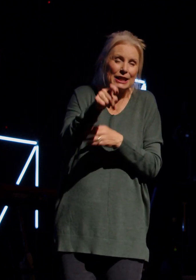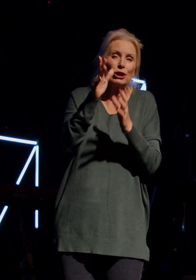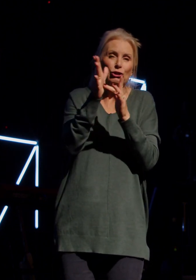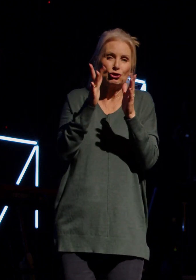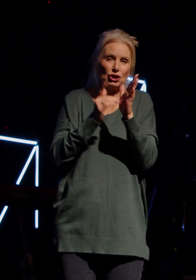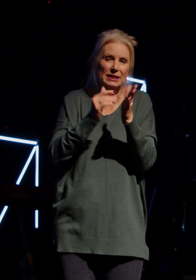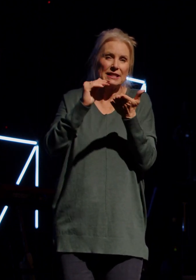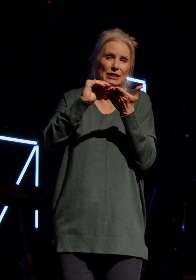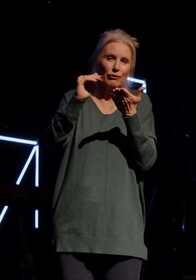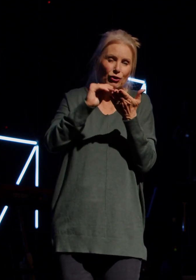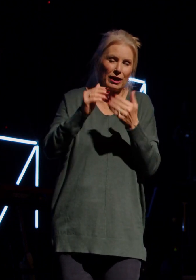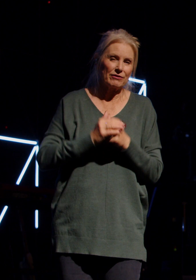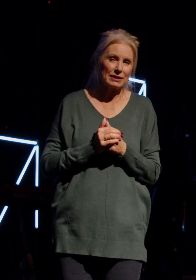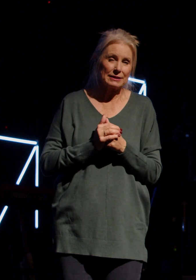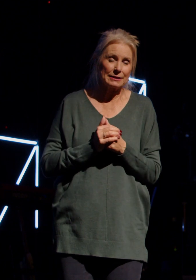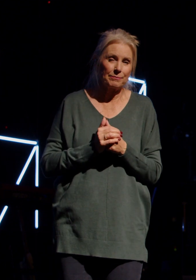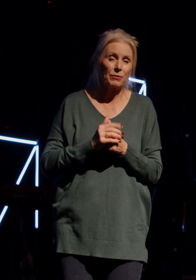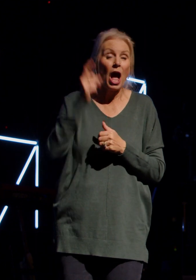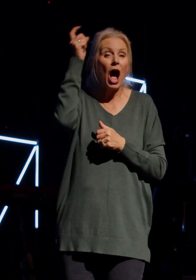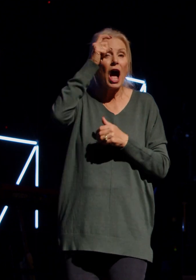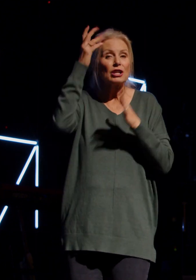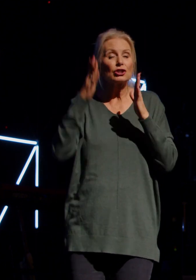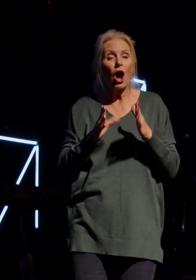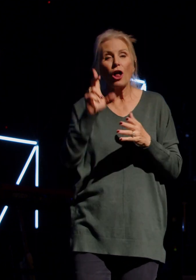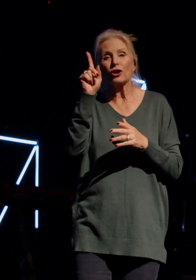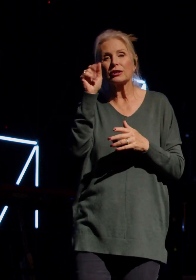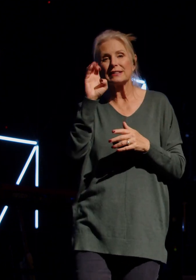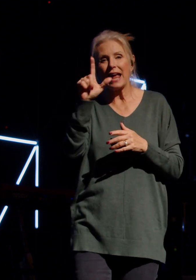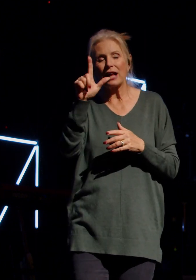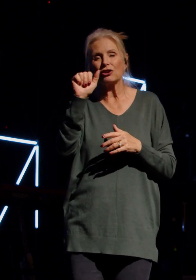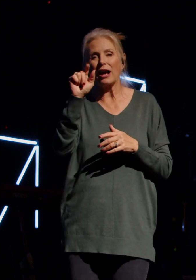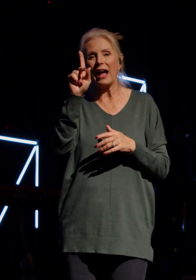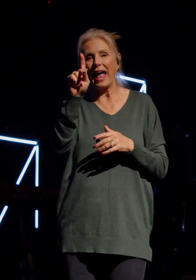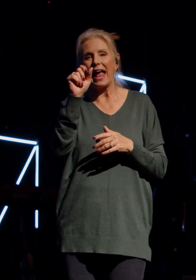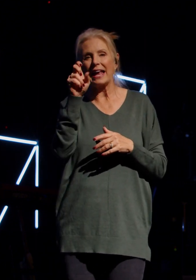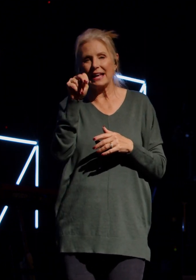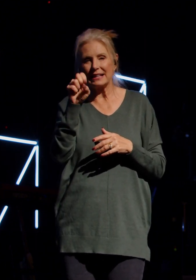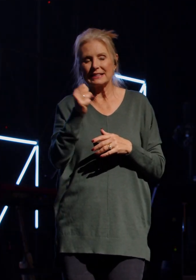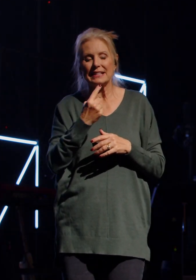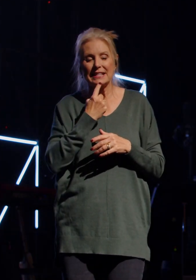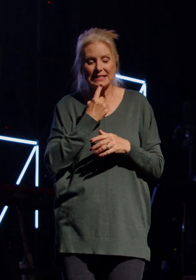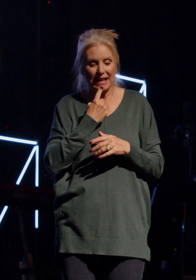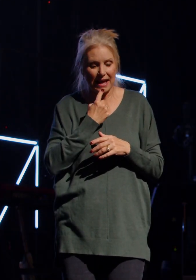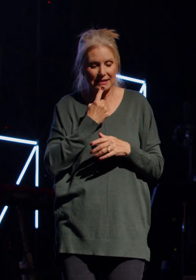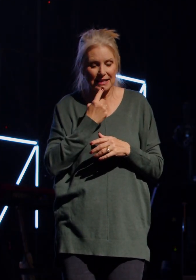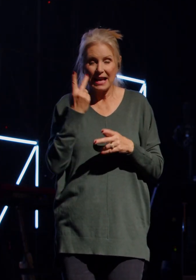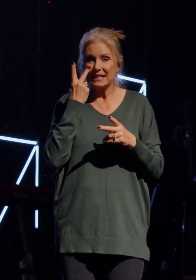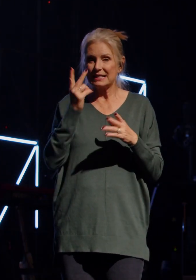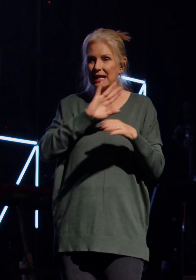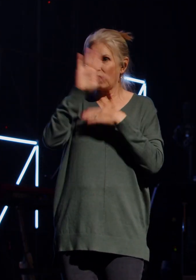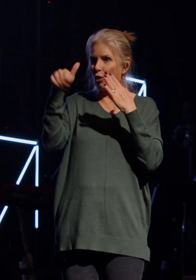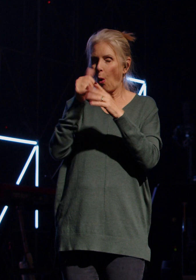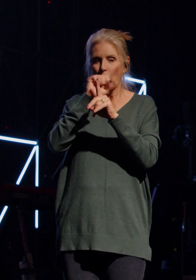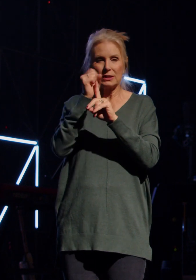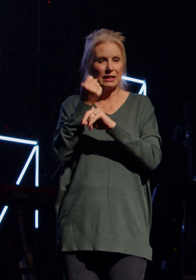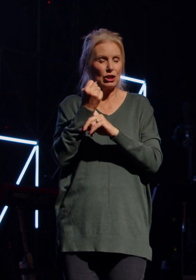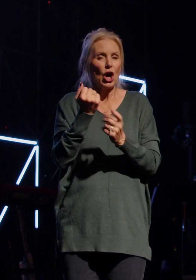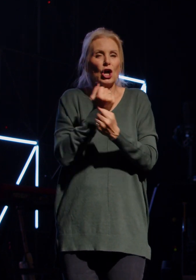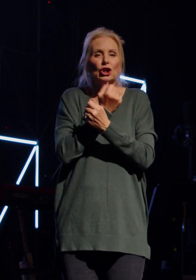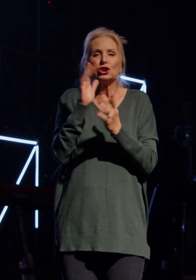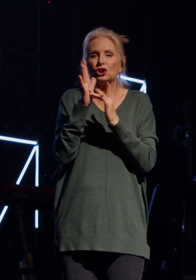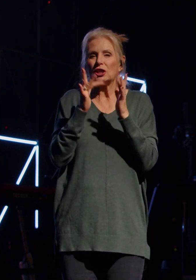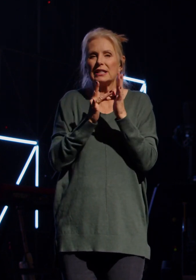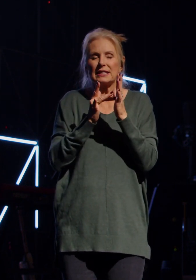forgiven. Commentator, scholar Daniel Aiken says this about Jesus: seeing the man's whole situation, Jesus lovingly looked